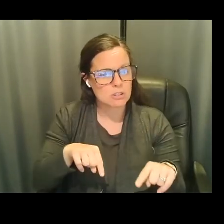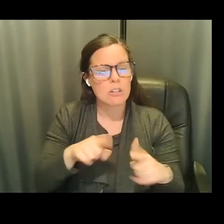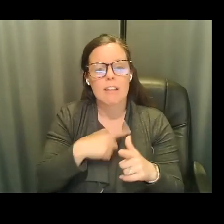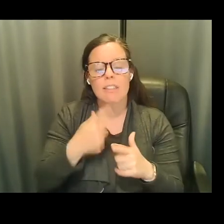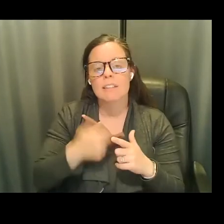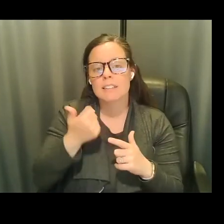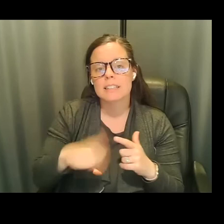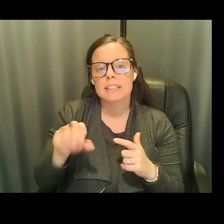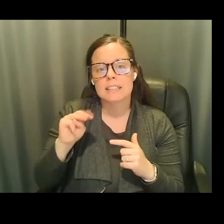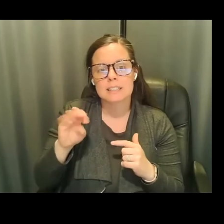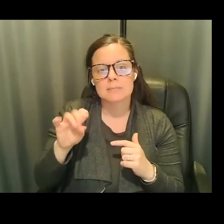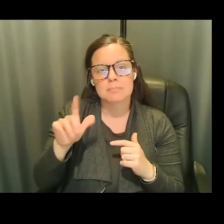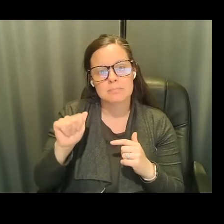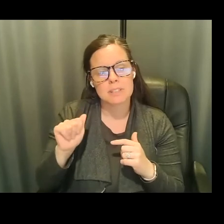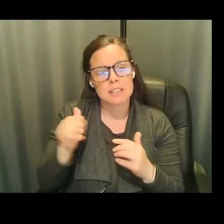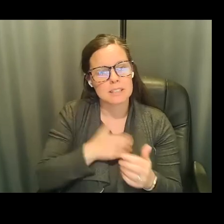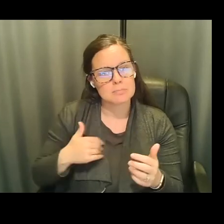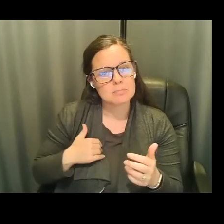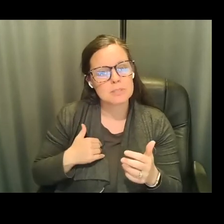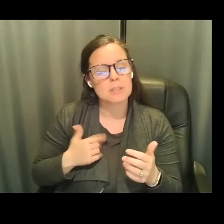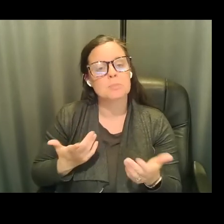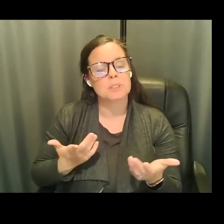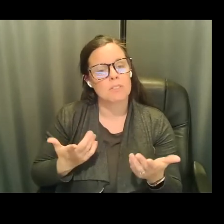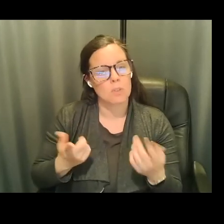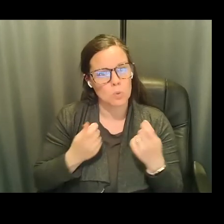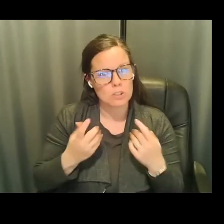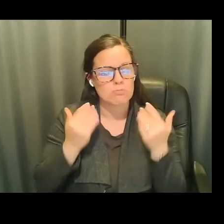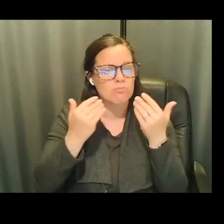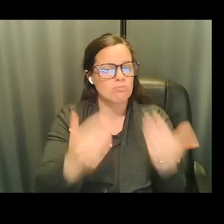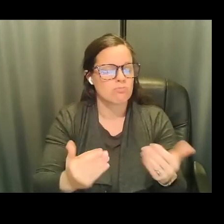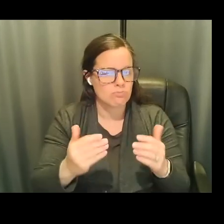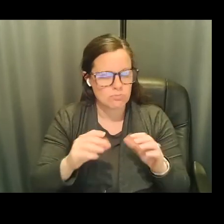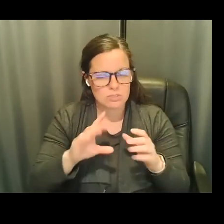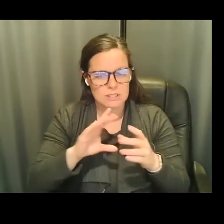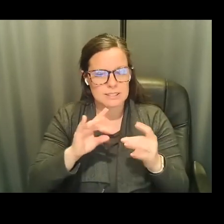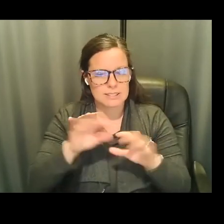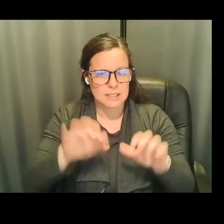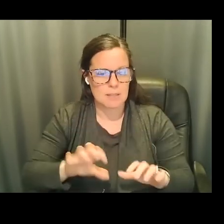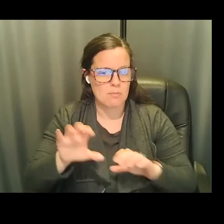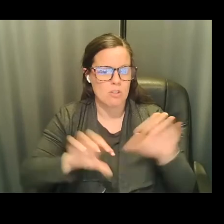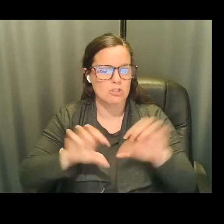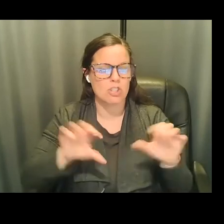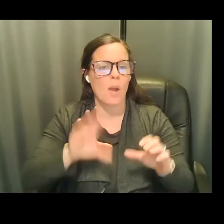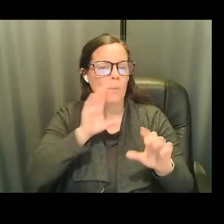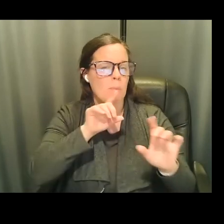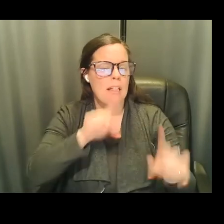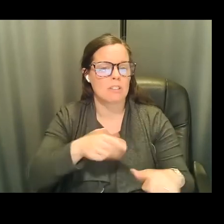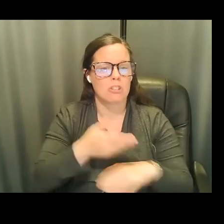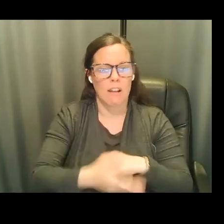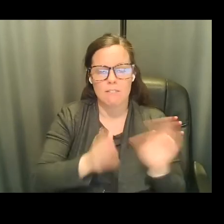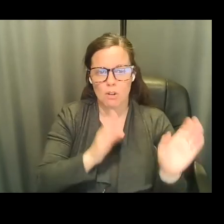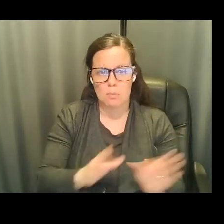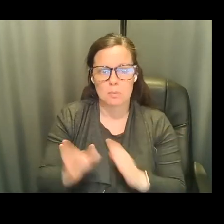media members, if you have questions, please put them into the chat and we will get to those after our prepared